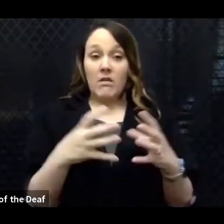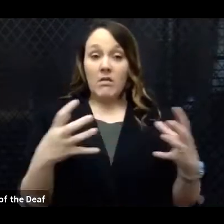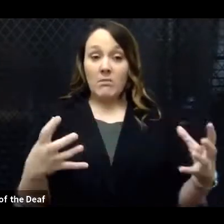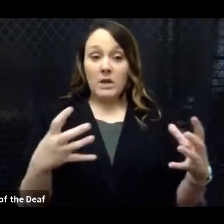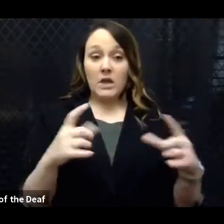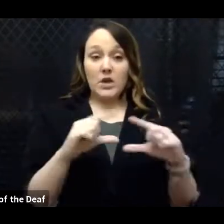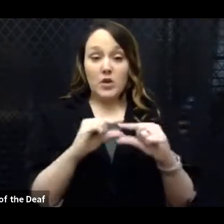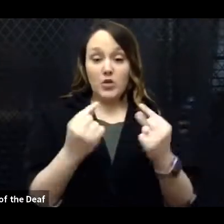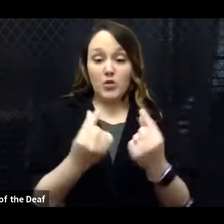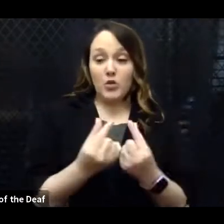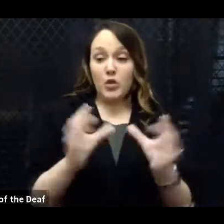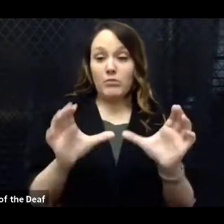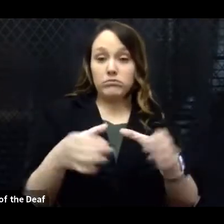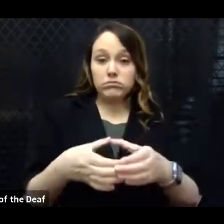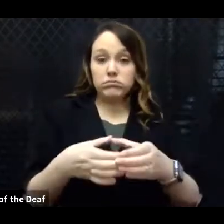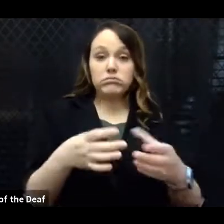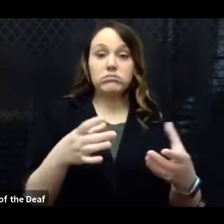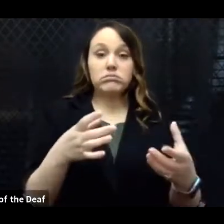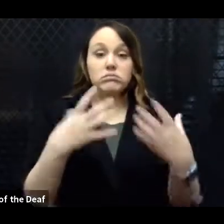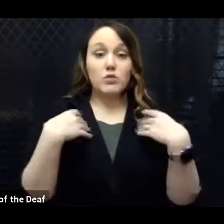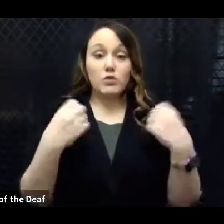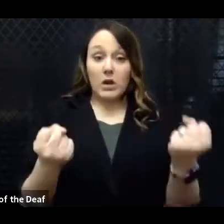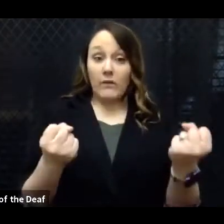or cluster of recoveries?